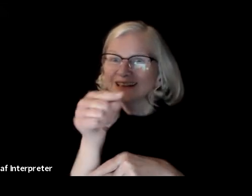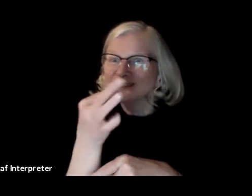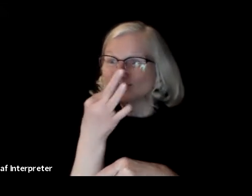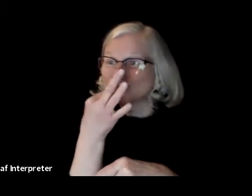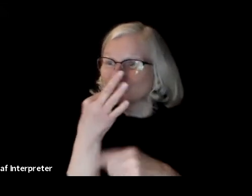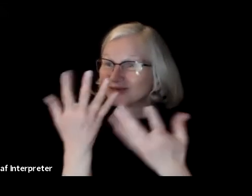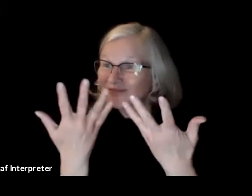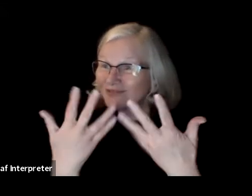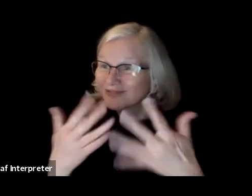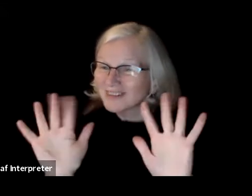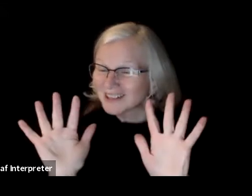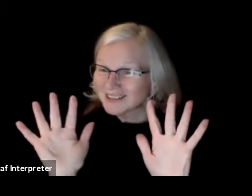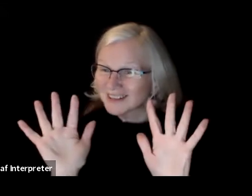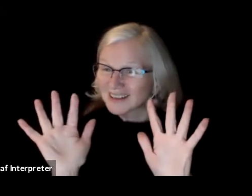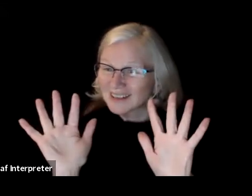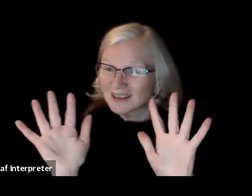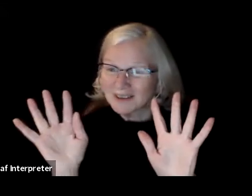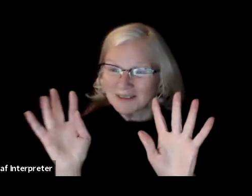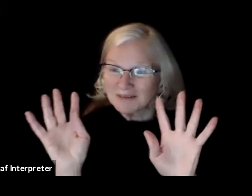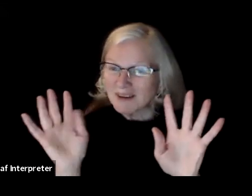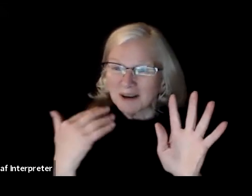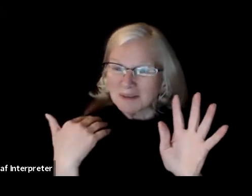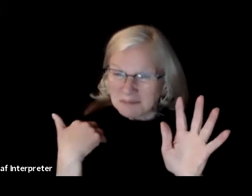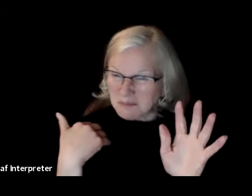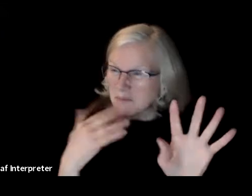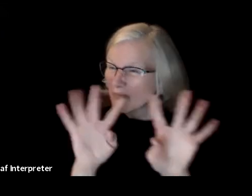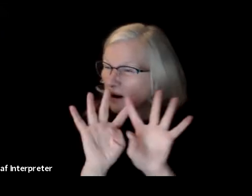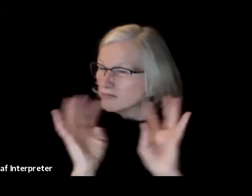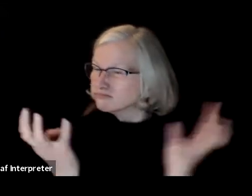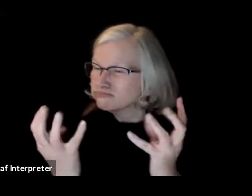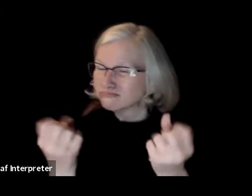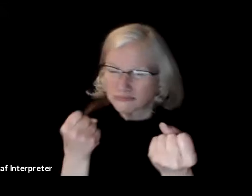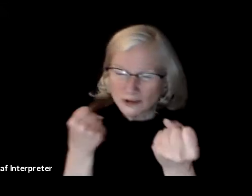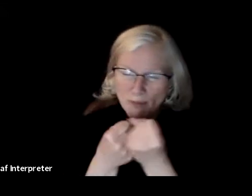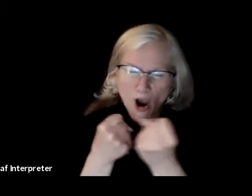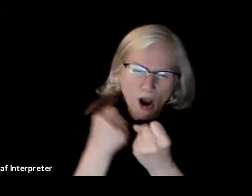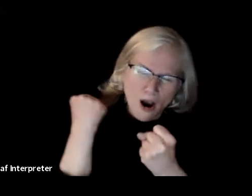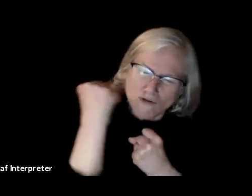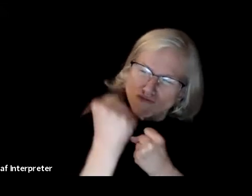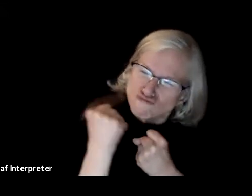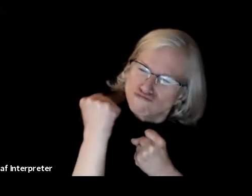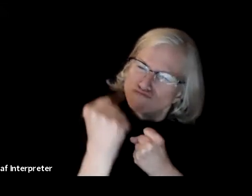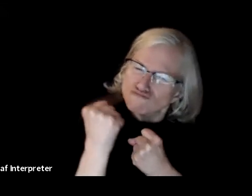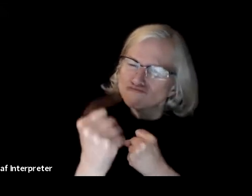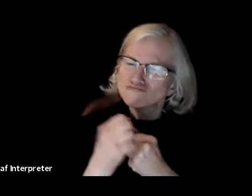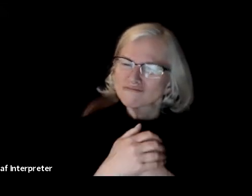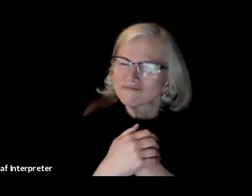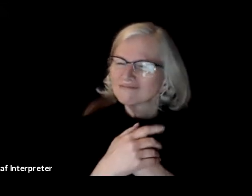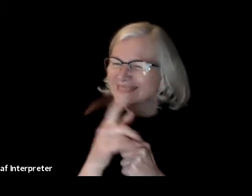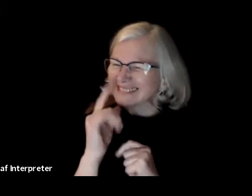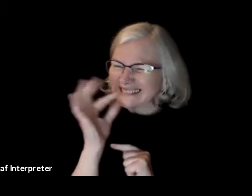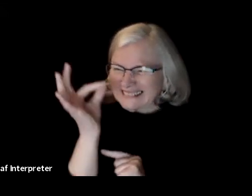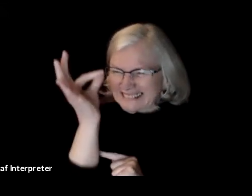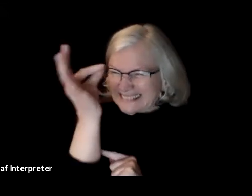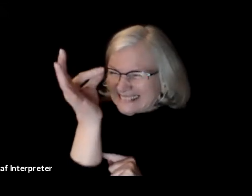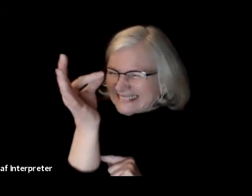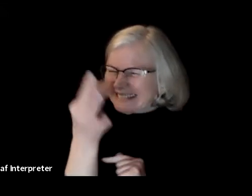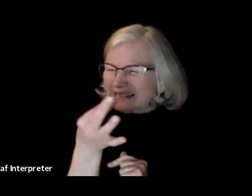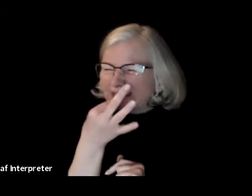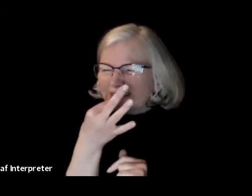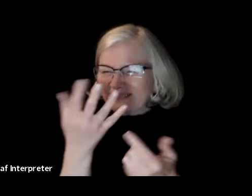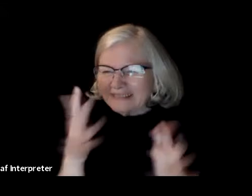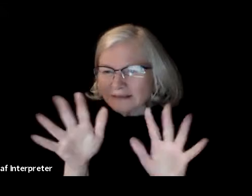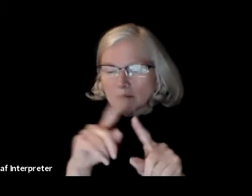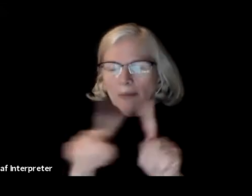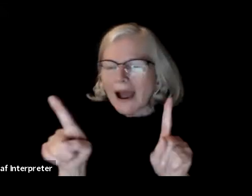COVID-19 is as though we've turned on to Summit Avenue with only a few miles left in the race. We must stay strong.